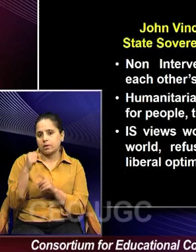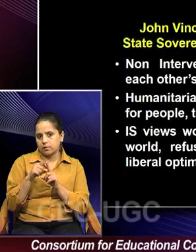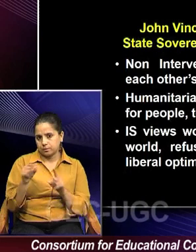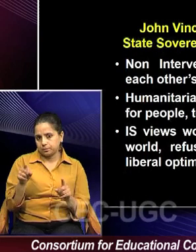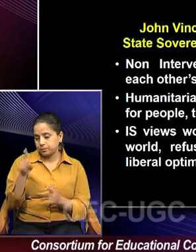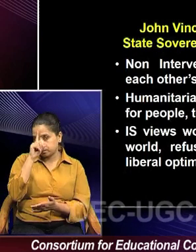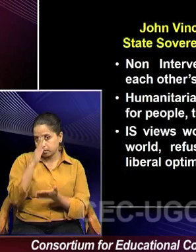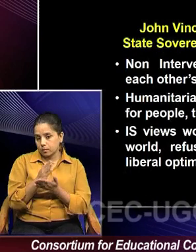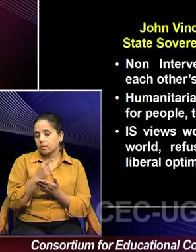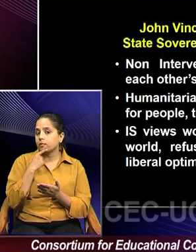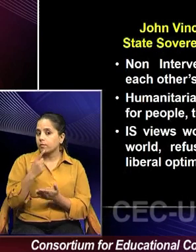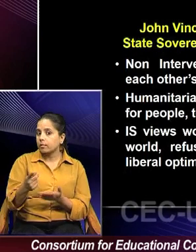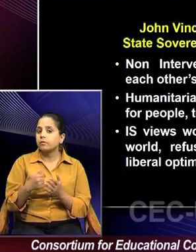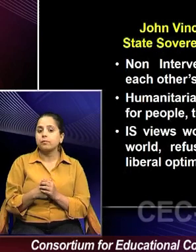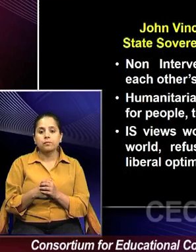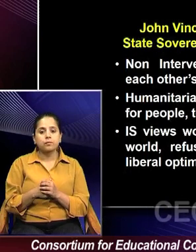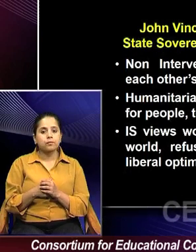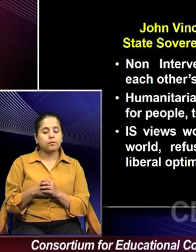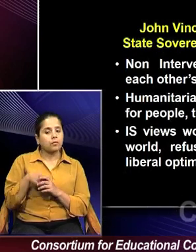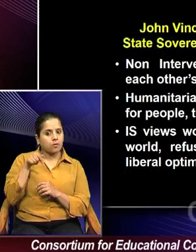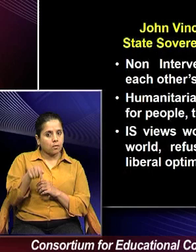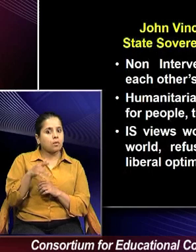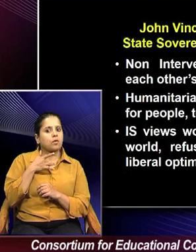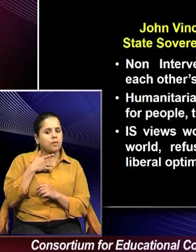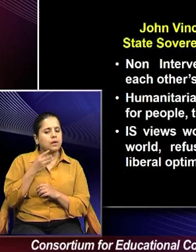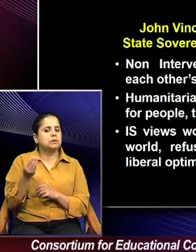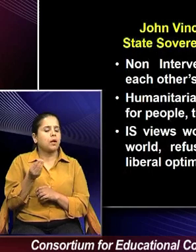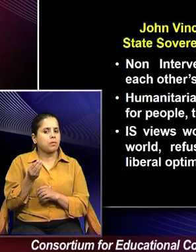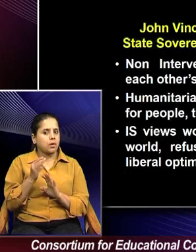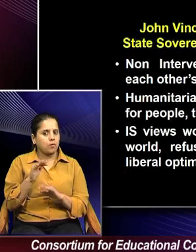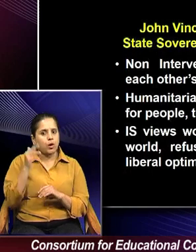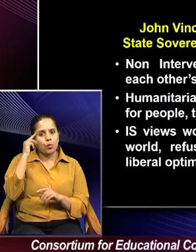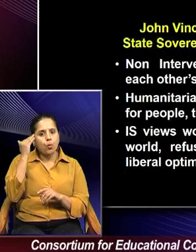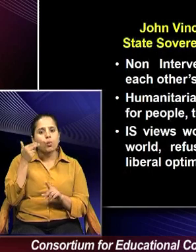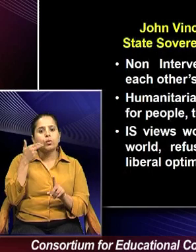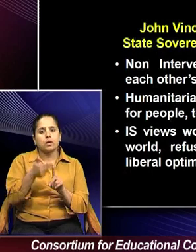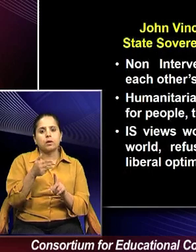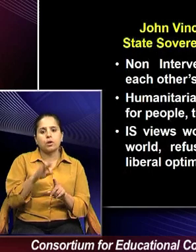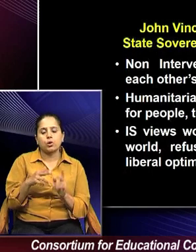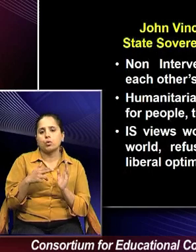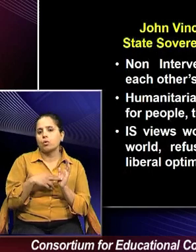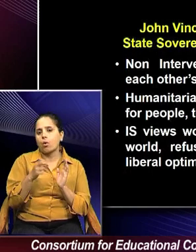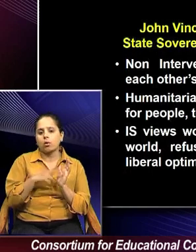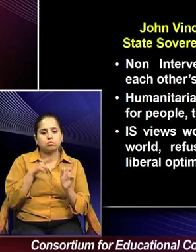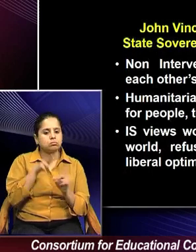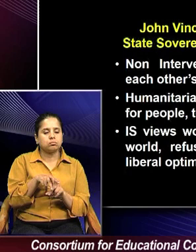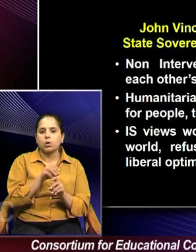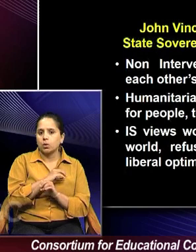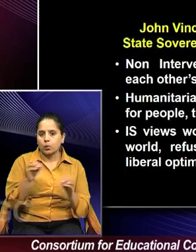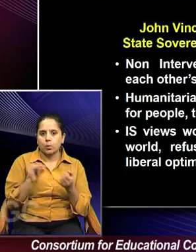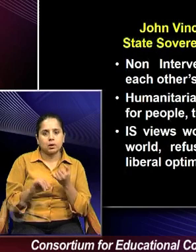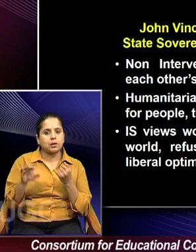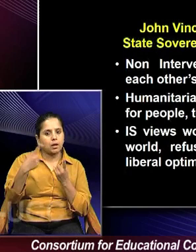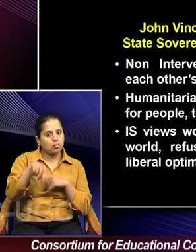He believes that there is something known as non-intervention, that states